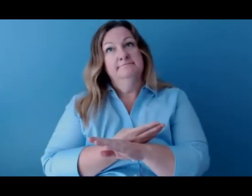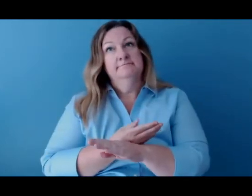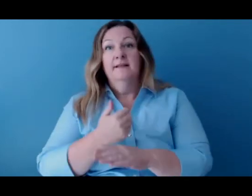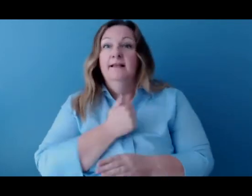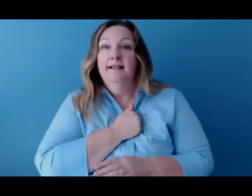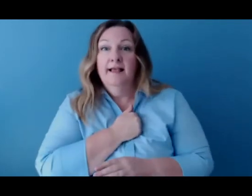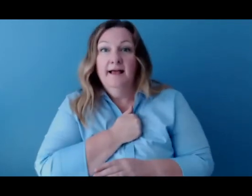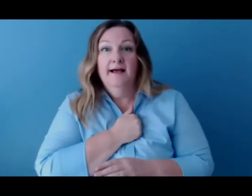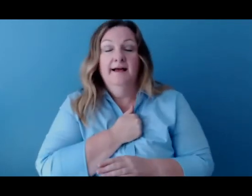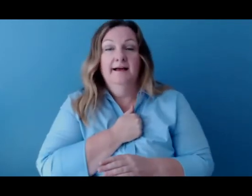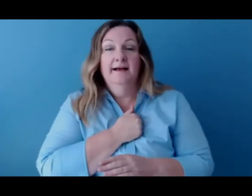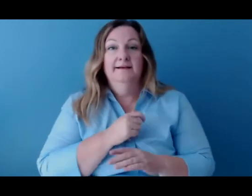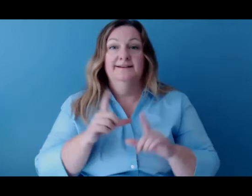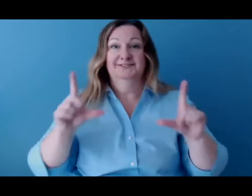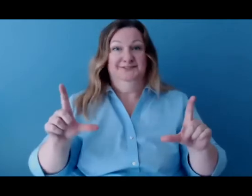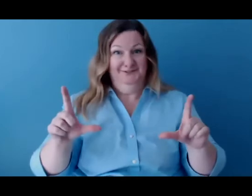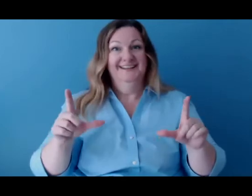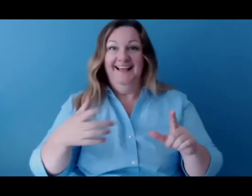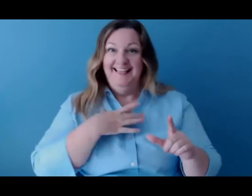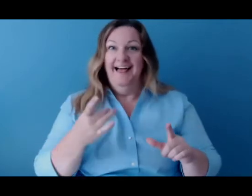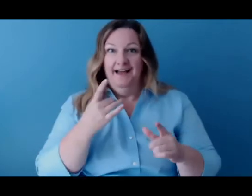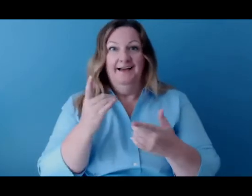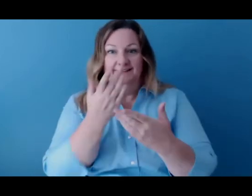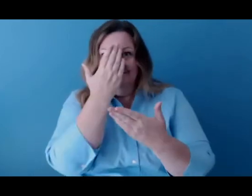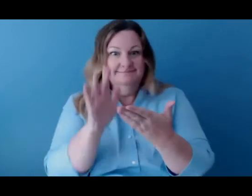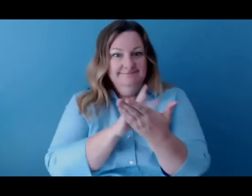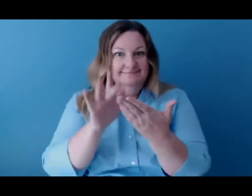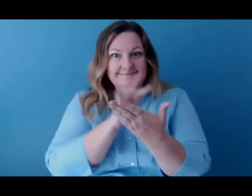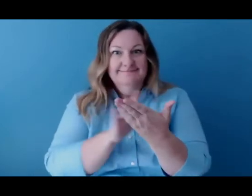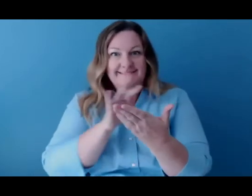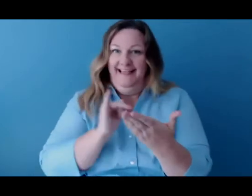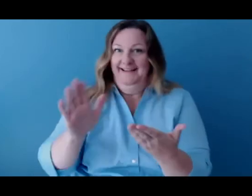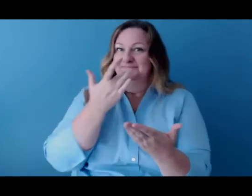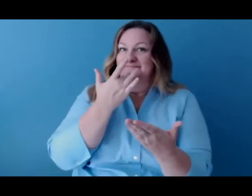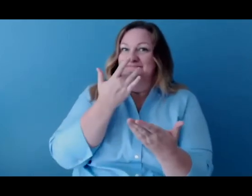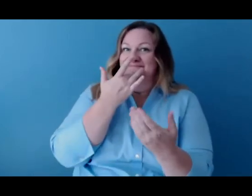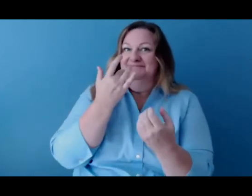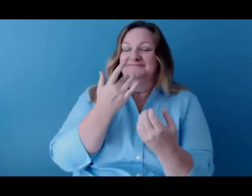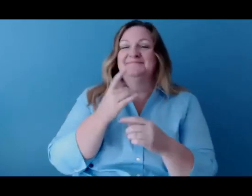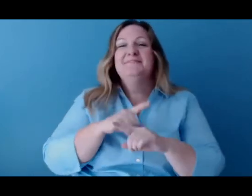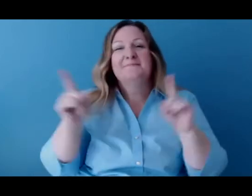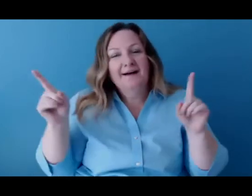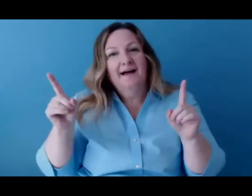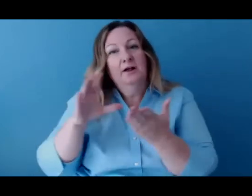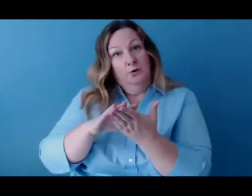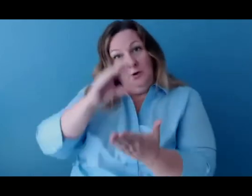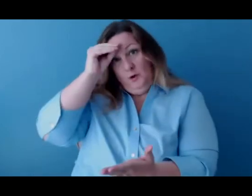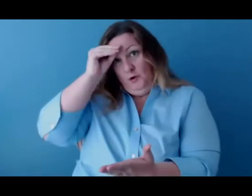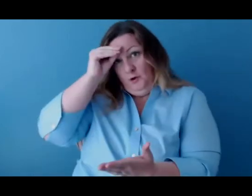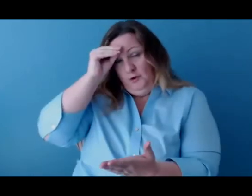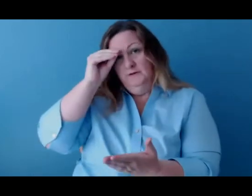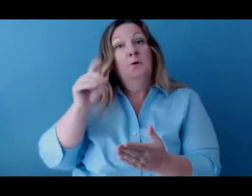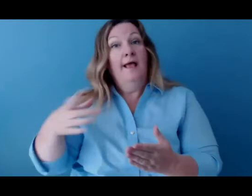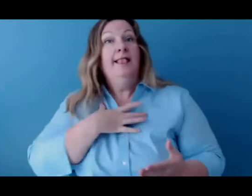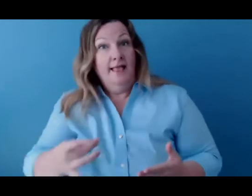screens, definitely loves screens, but for him to have the focus to be able to get something out of this distance learning,